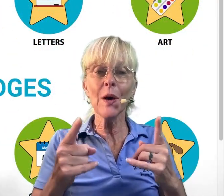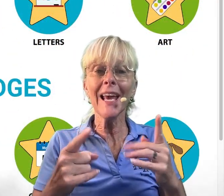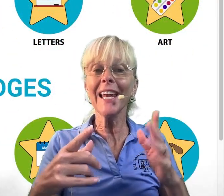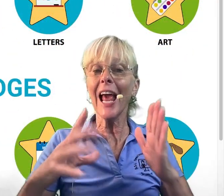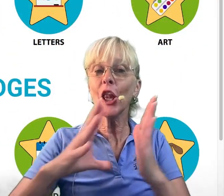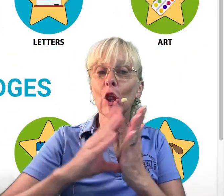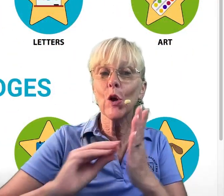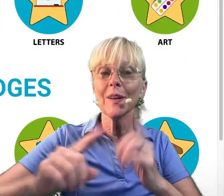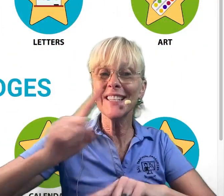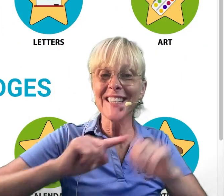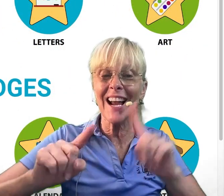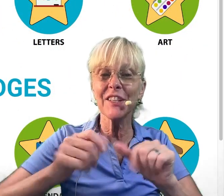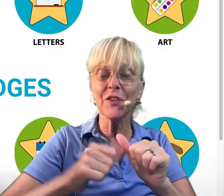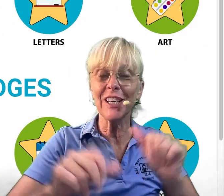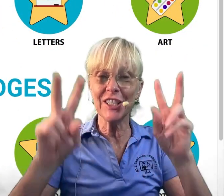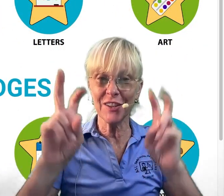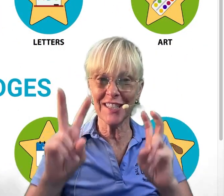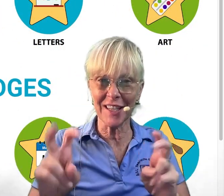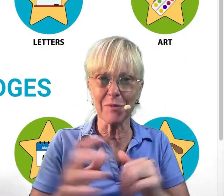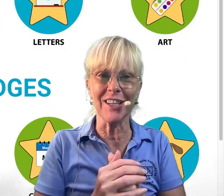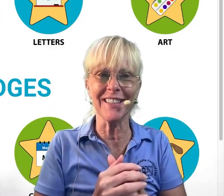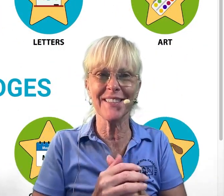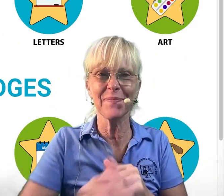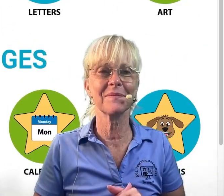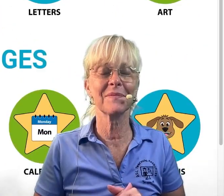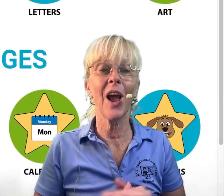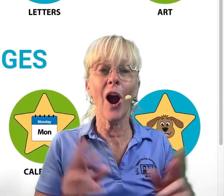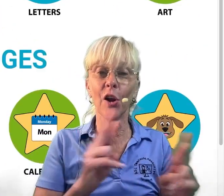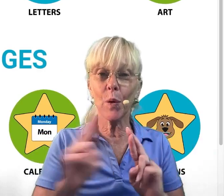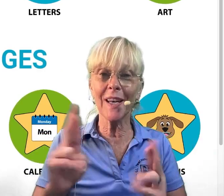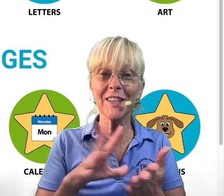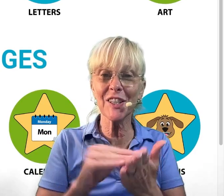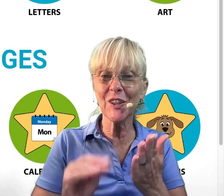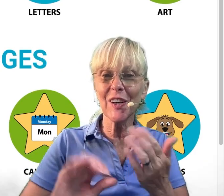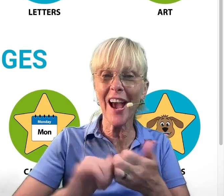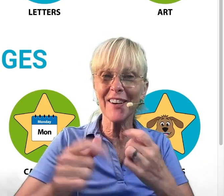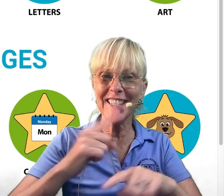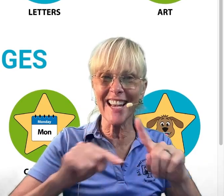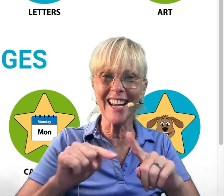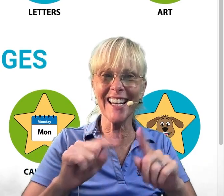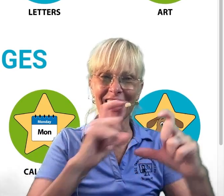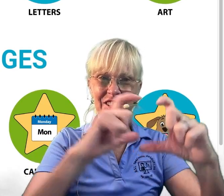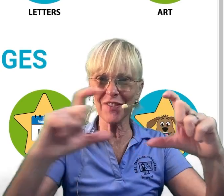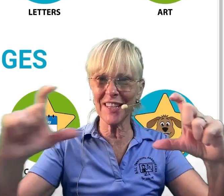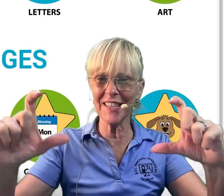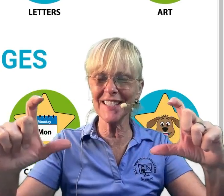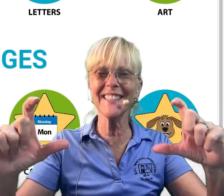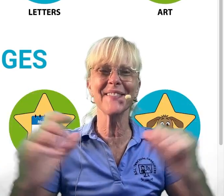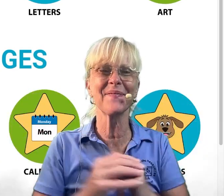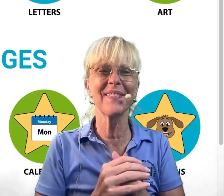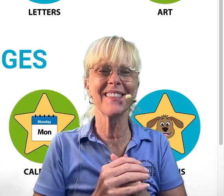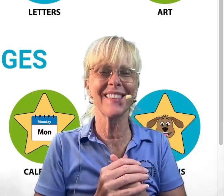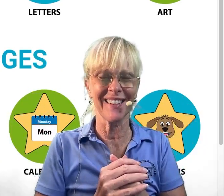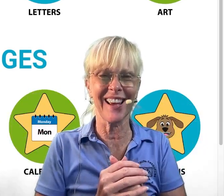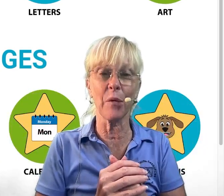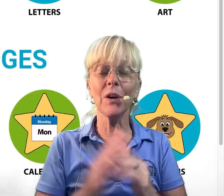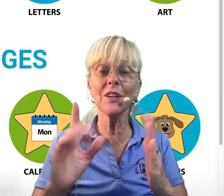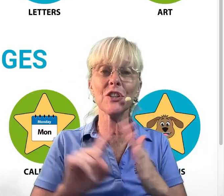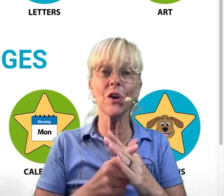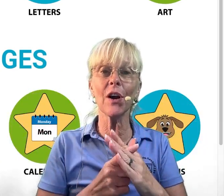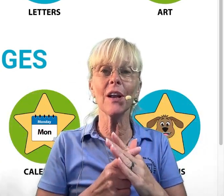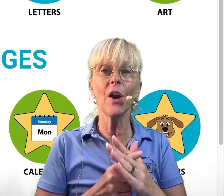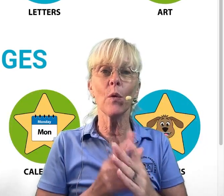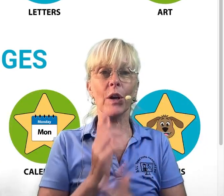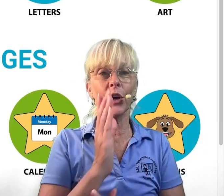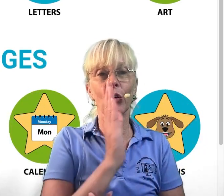Now let's go ahead and learn the signs for each of these subjects. Are you ready to learn how to sign each of these? Okay, we're